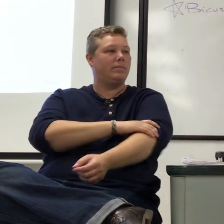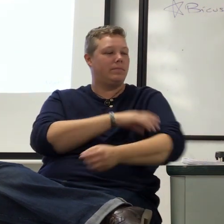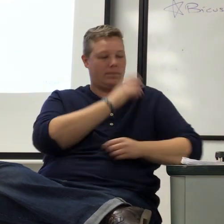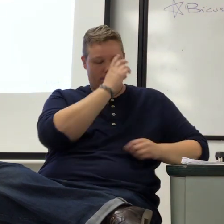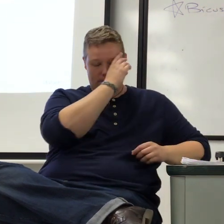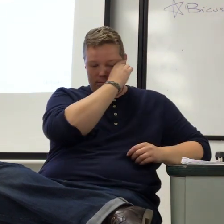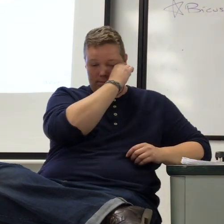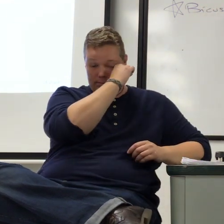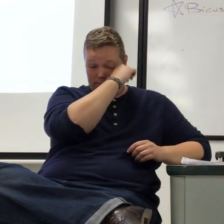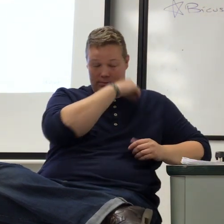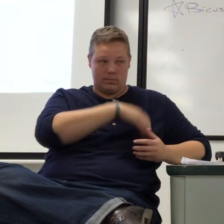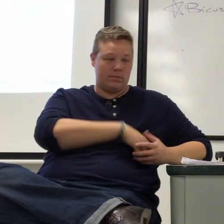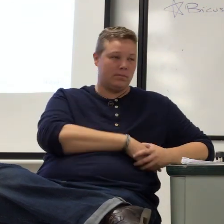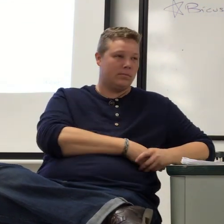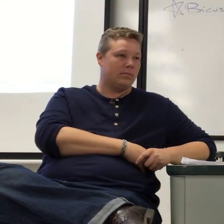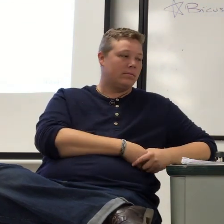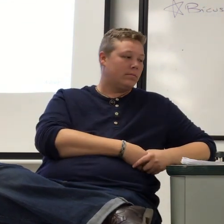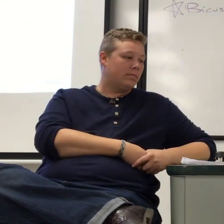bicuspid,